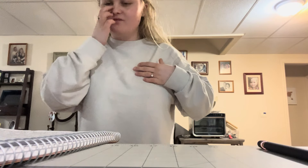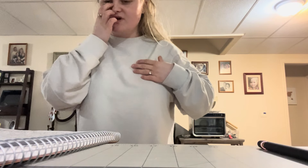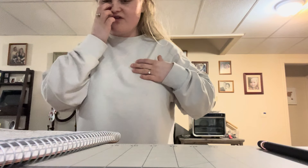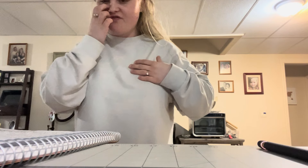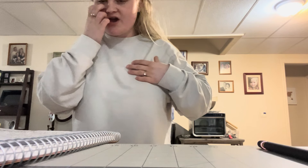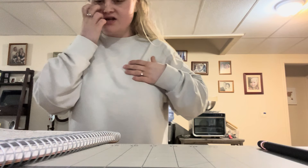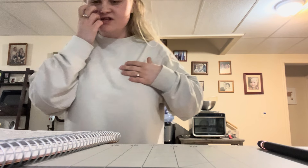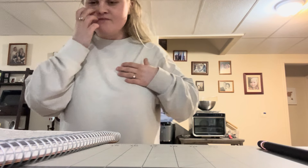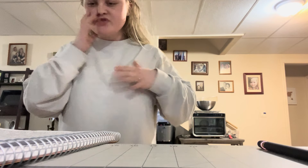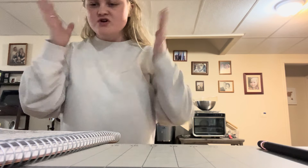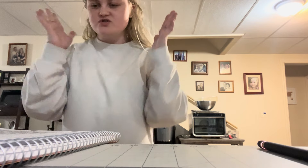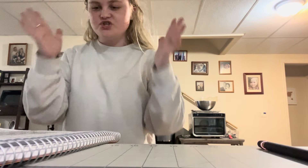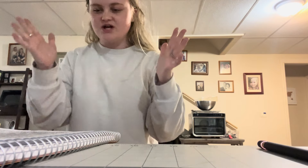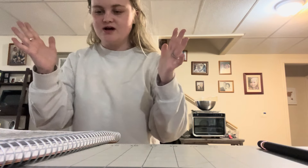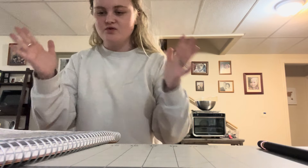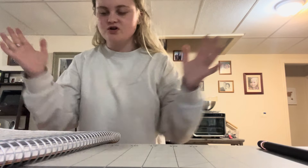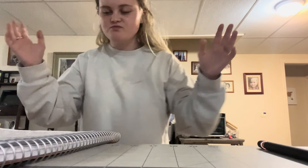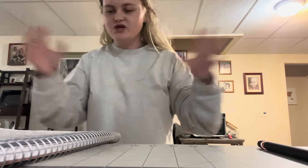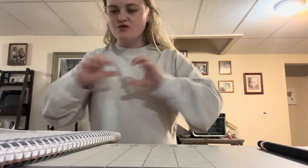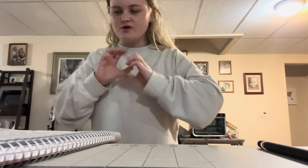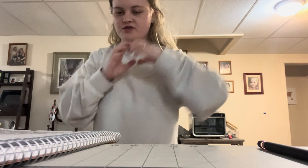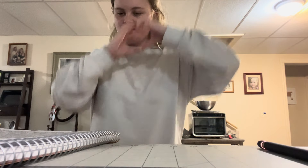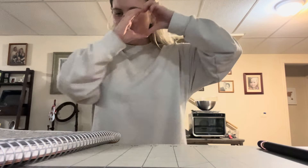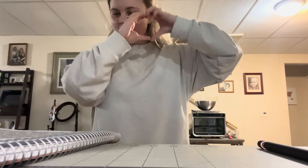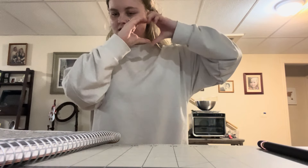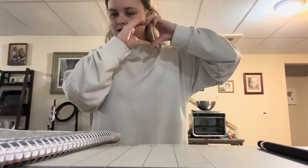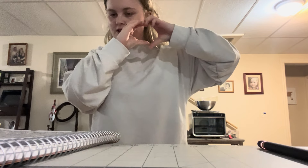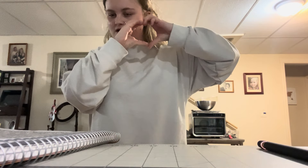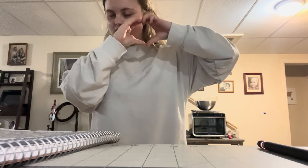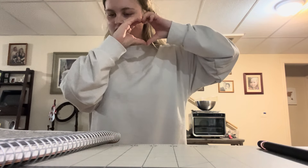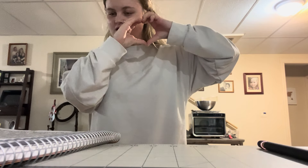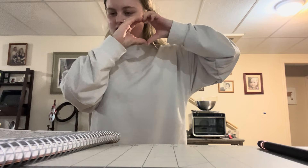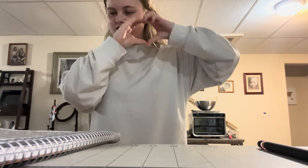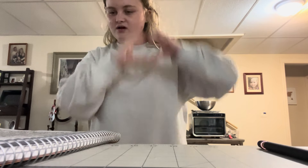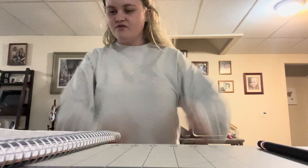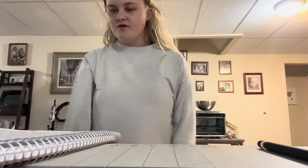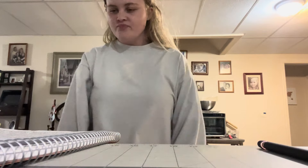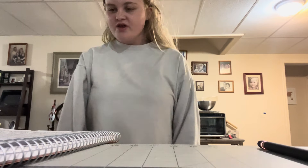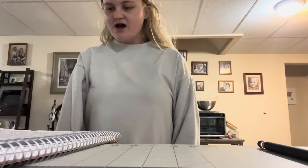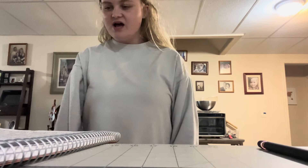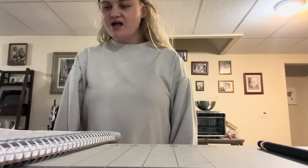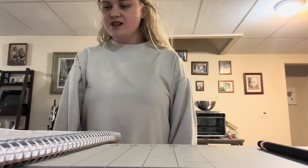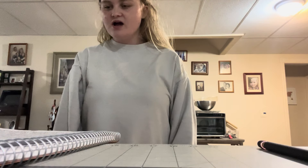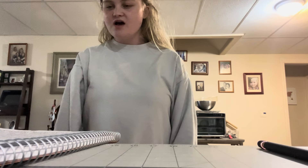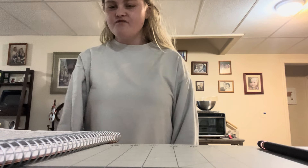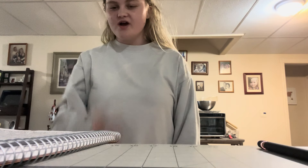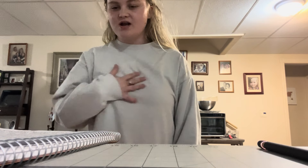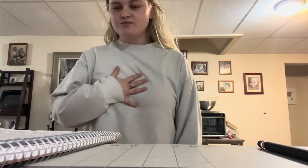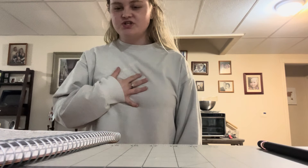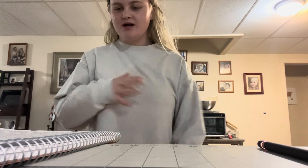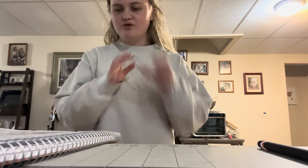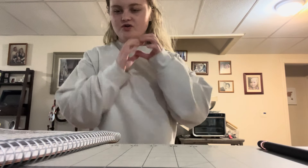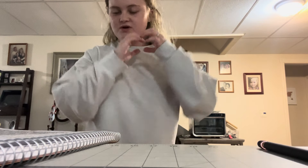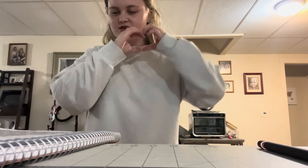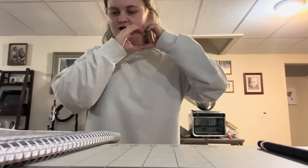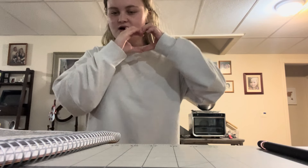my fans who shower me with love. I love that I'm showered with